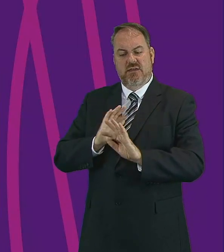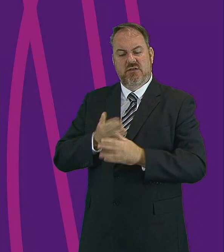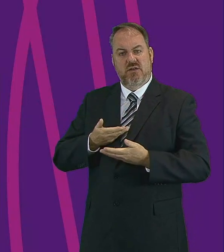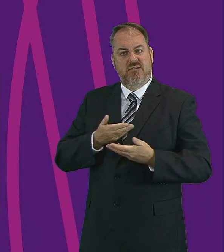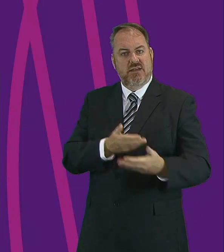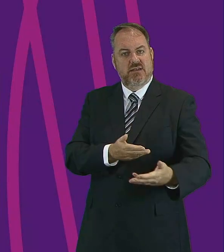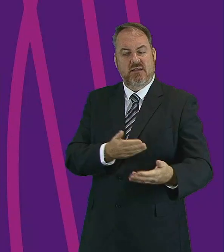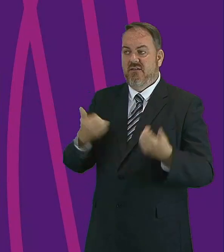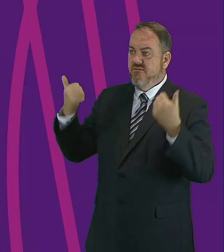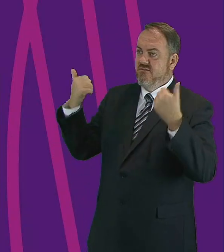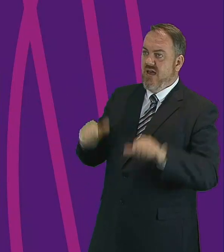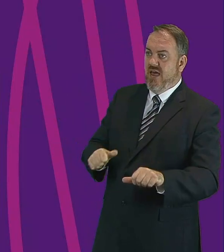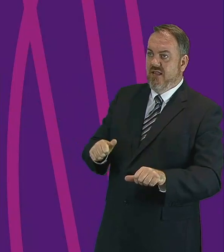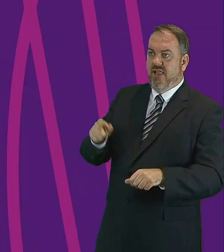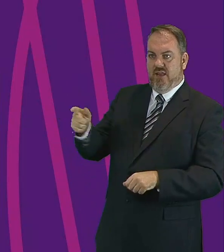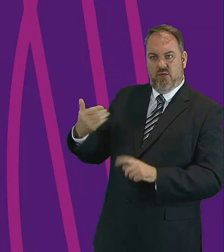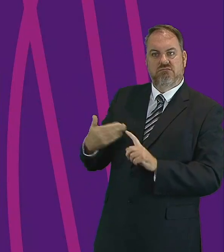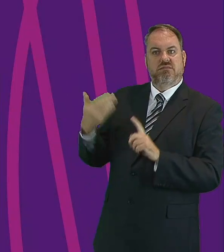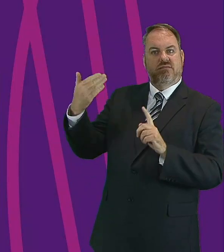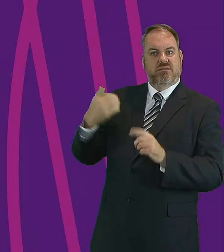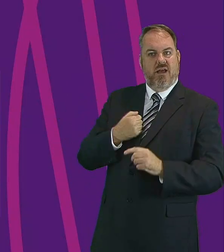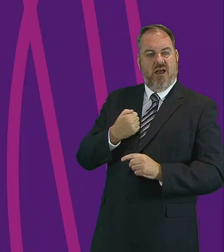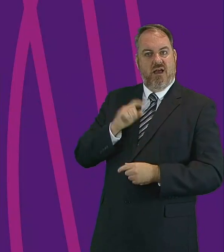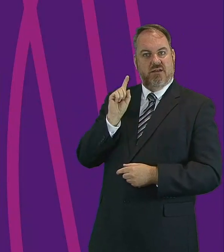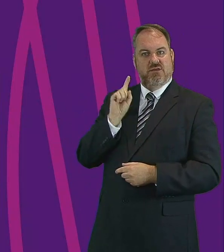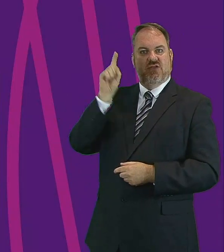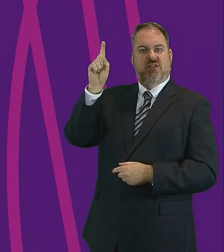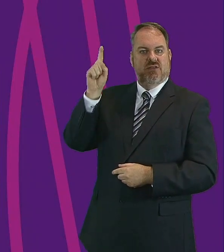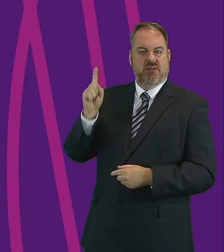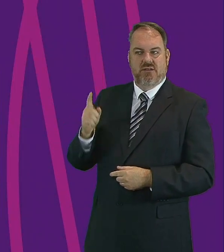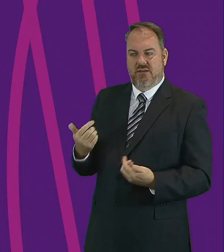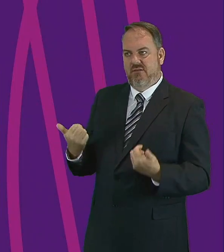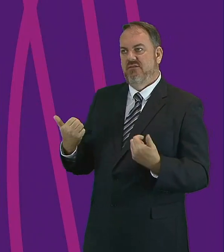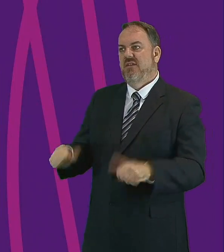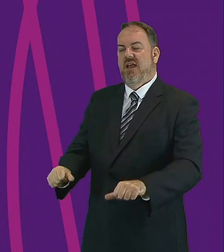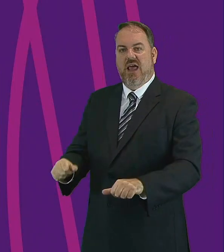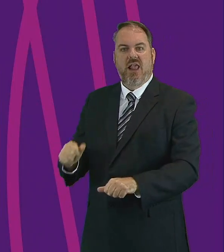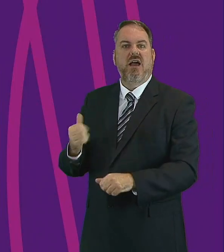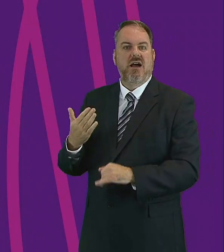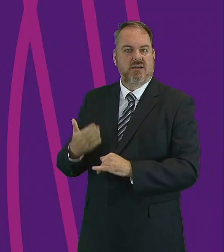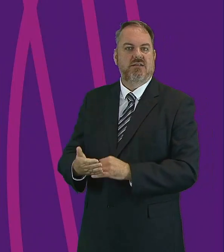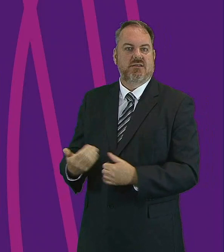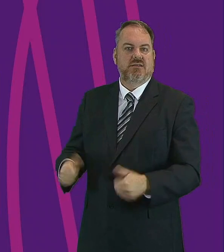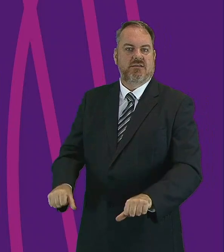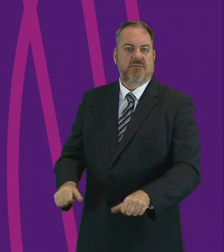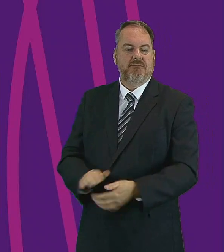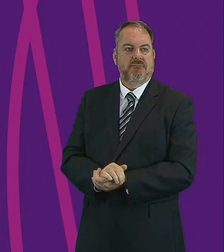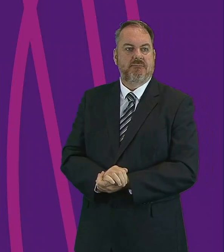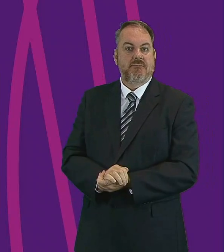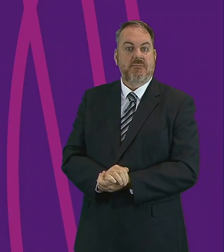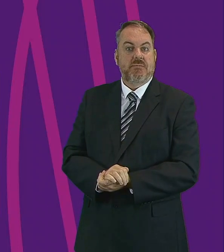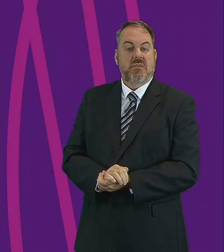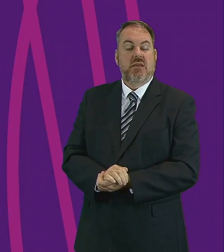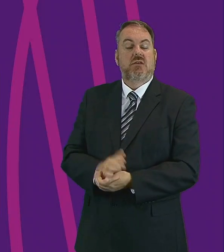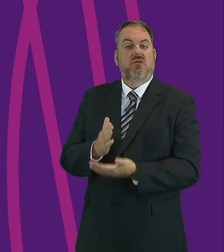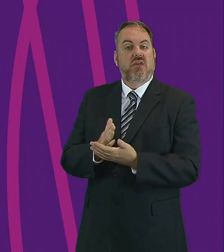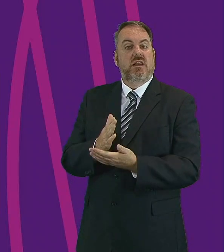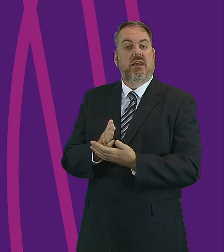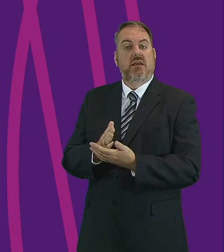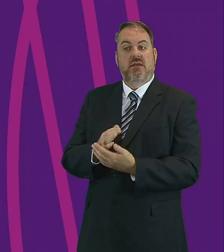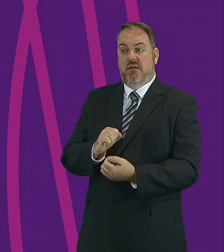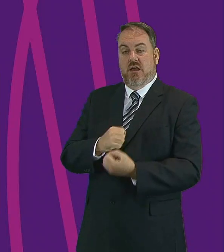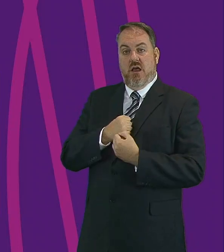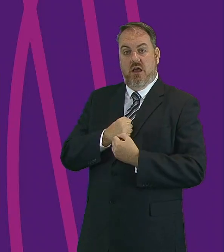come round to our way of thinking. It's not before time, but committing to a review of social care is